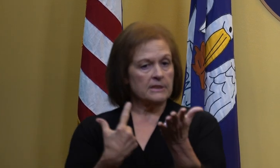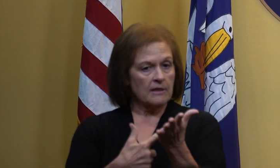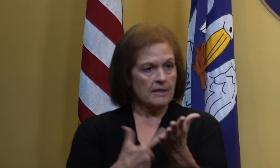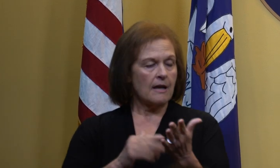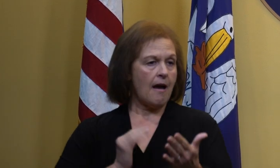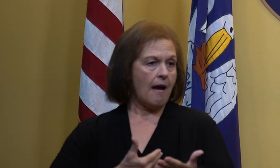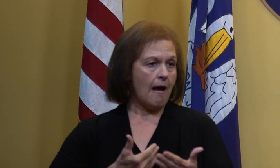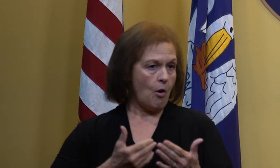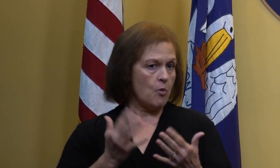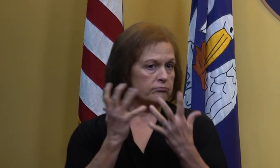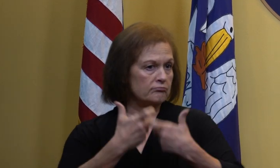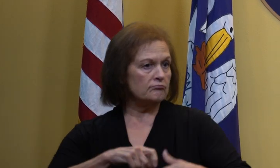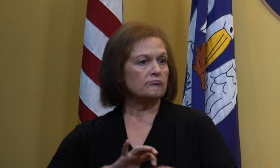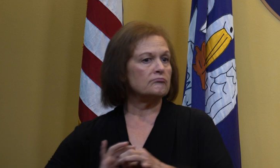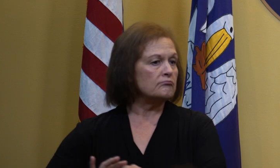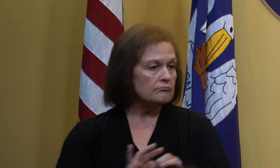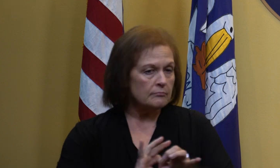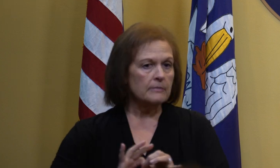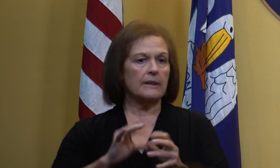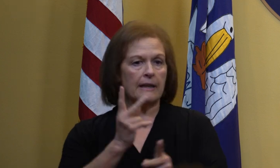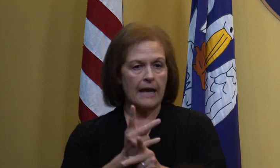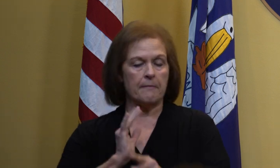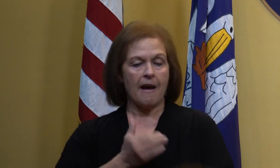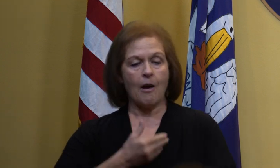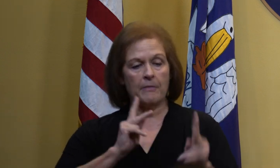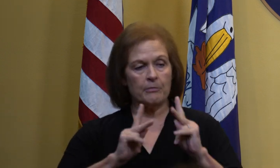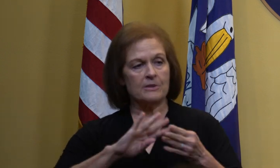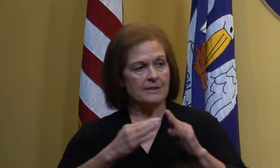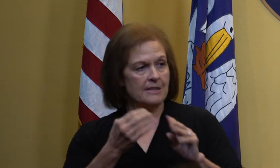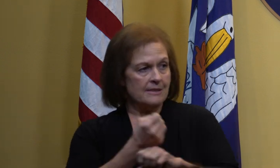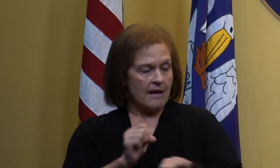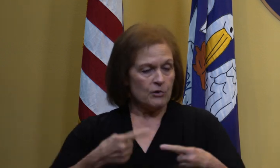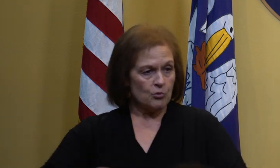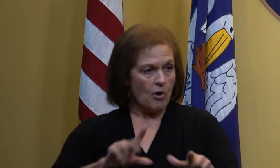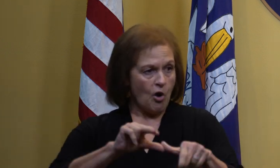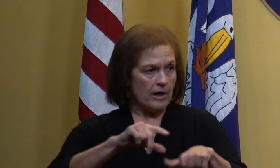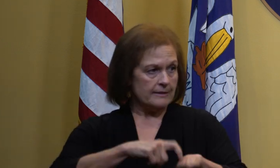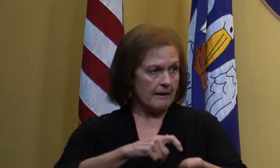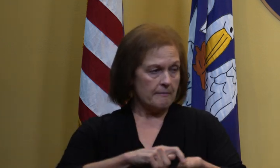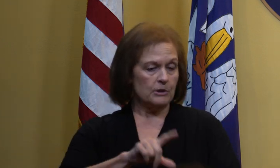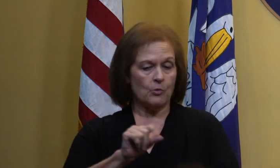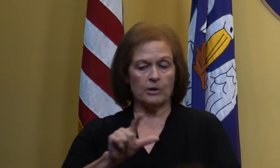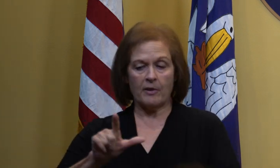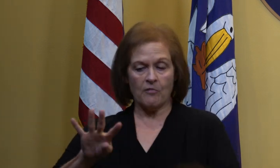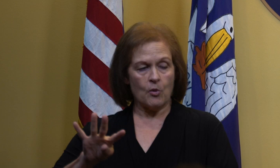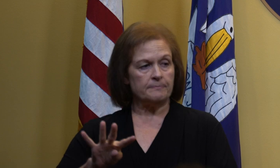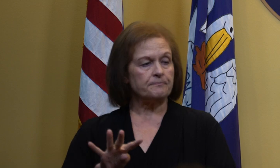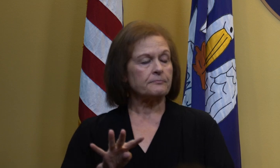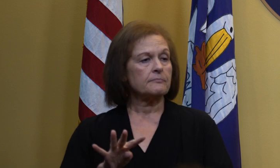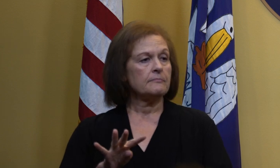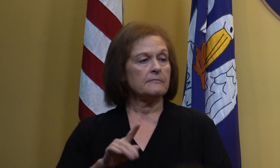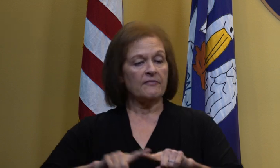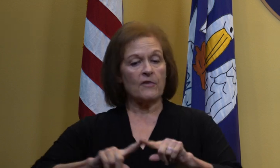collaborative efforts relative to keeping our people and our city safe during hurricane season 2024.